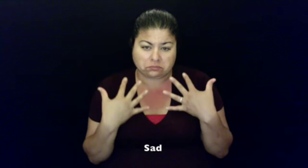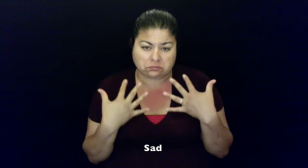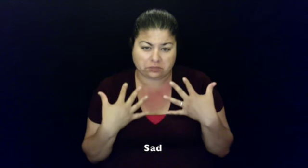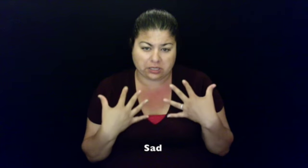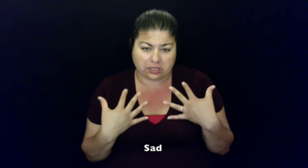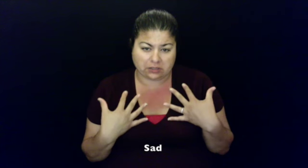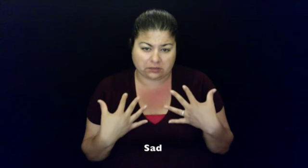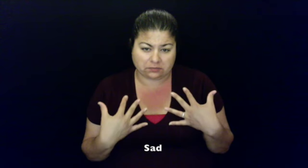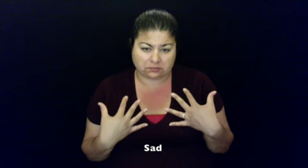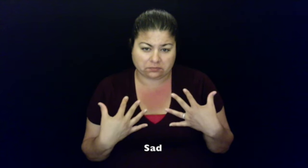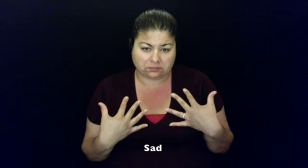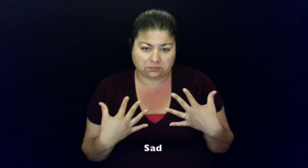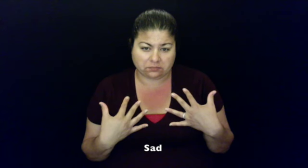Sad.